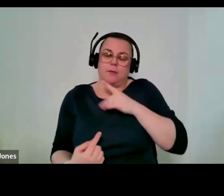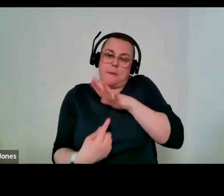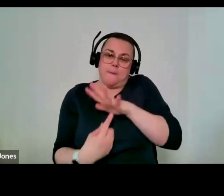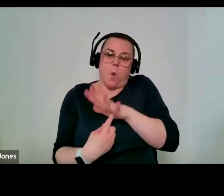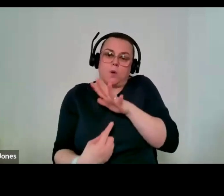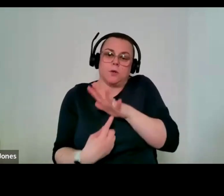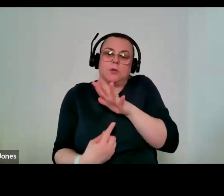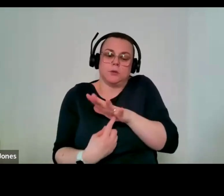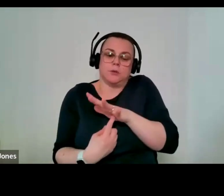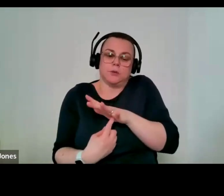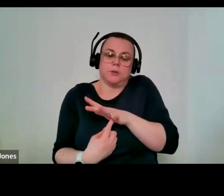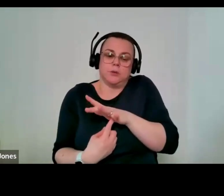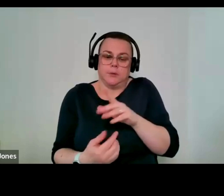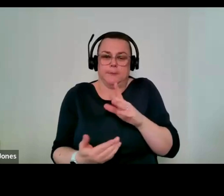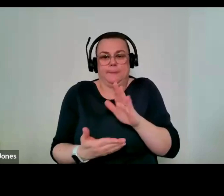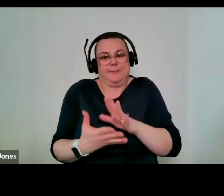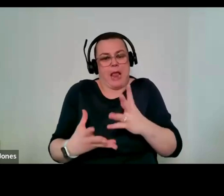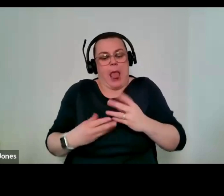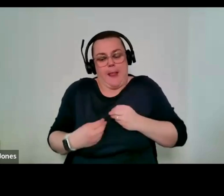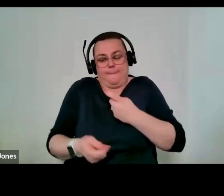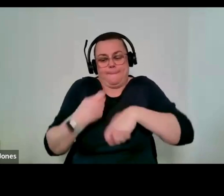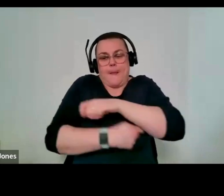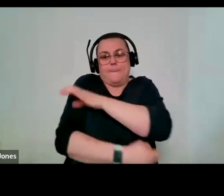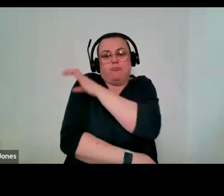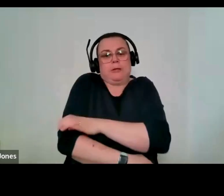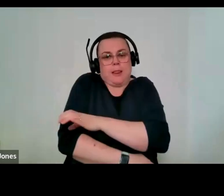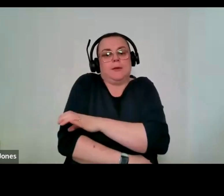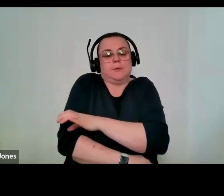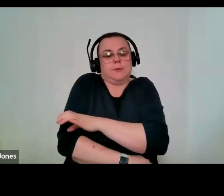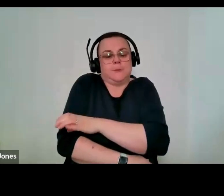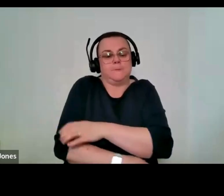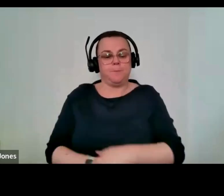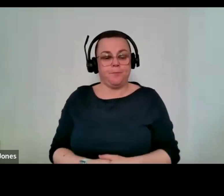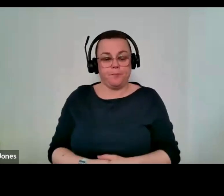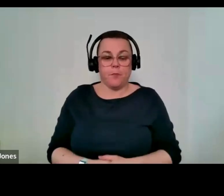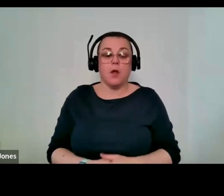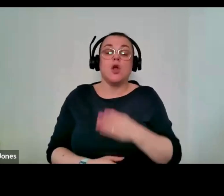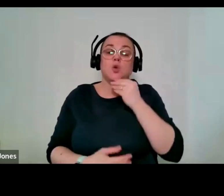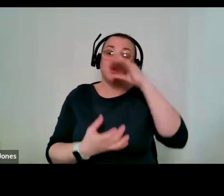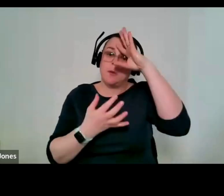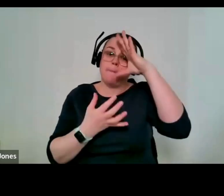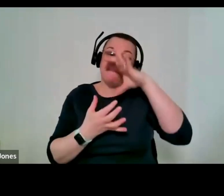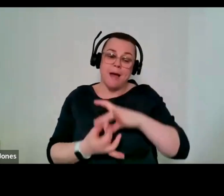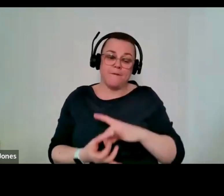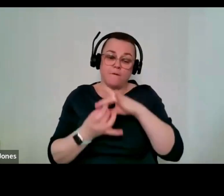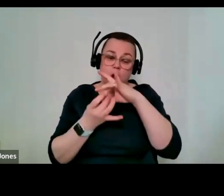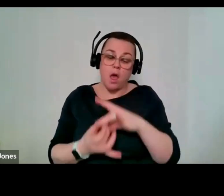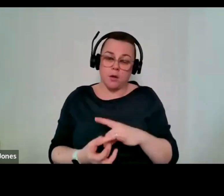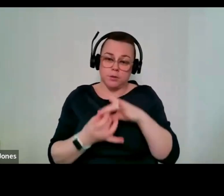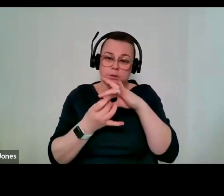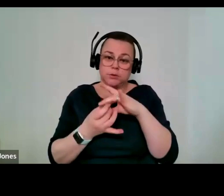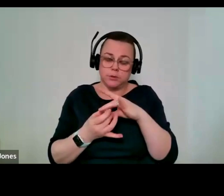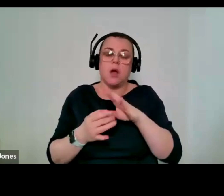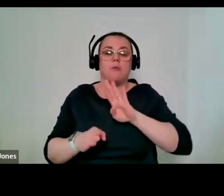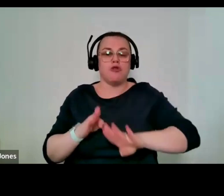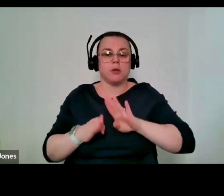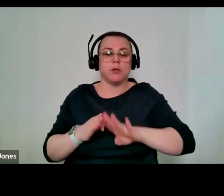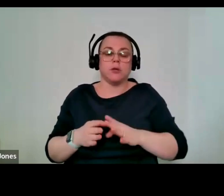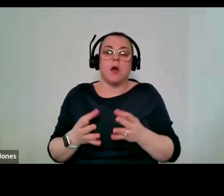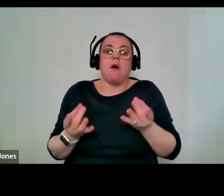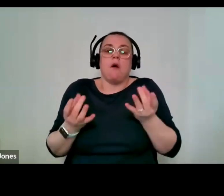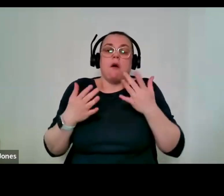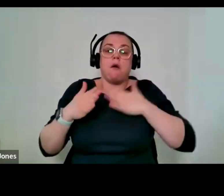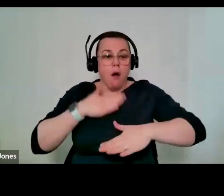help to build resilient. I use mindfulness and I practice kindness and compassion for